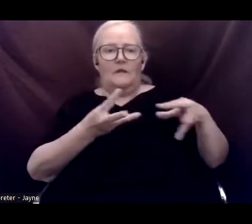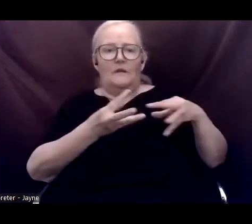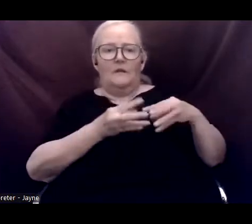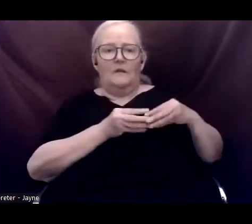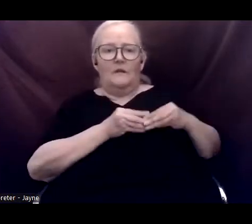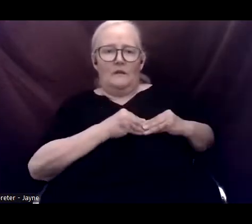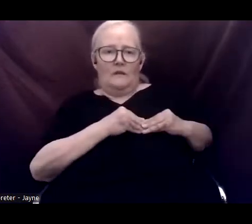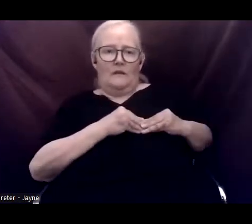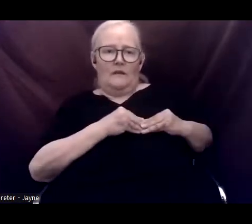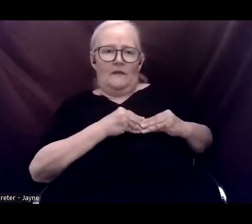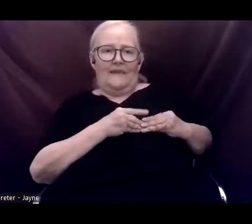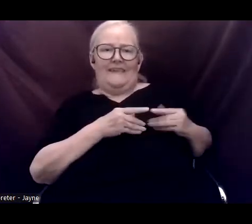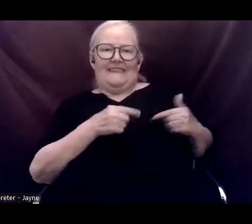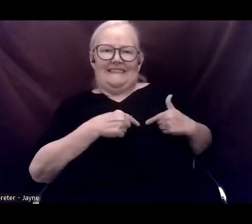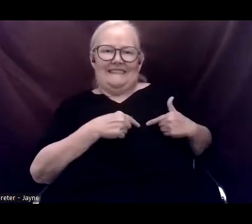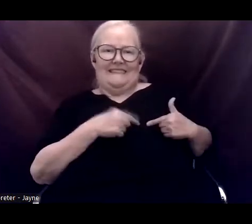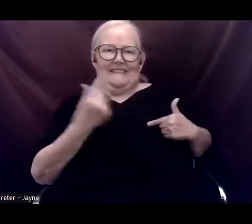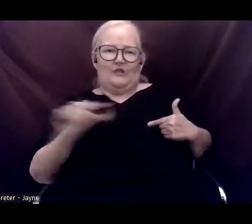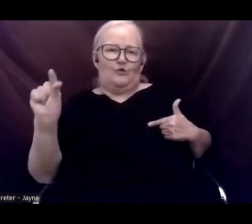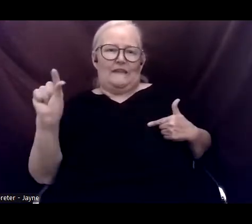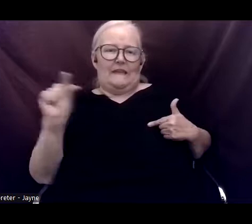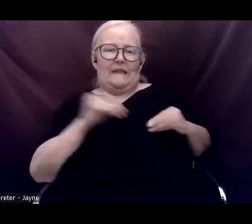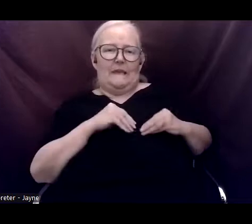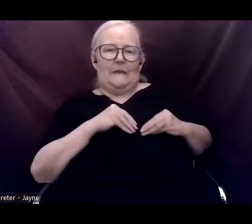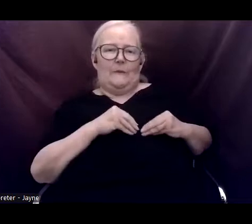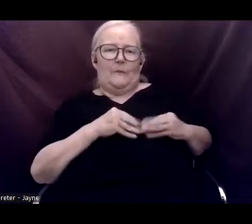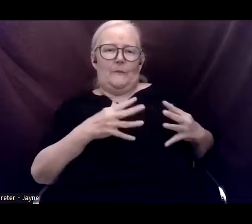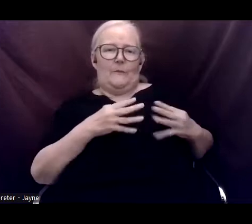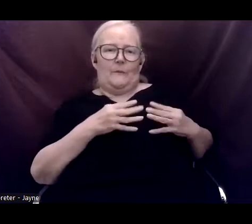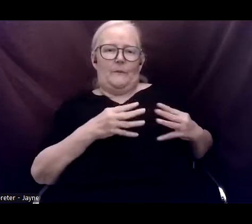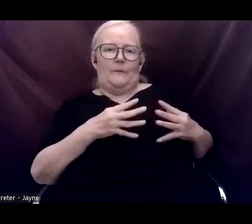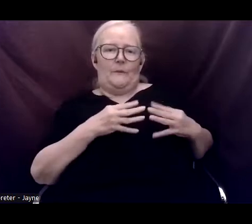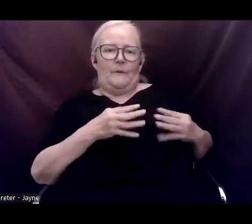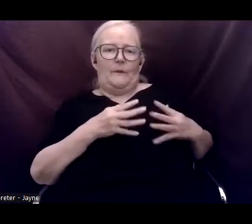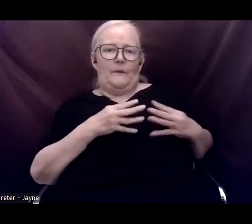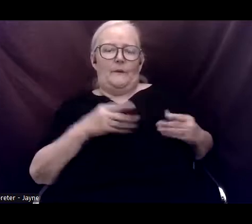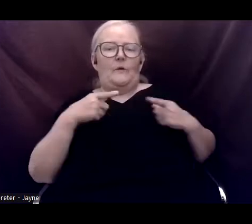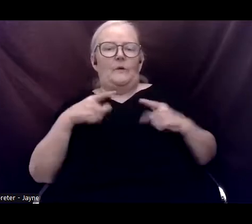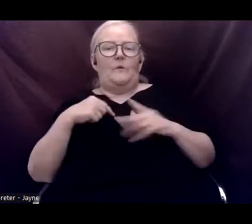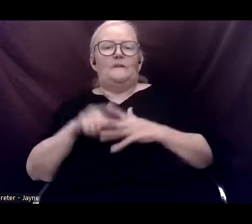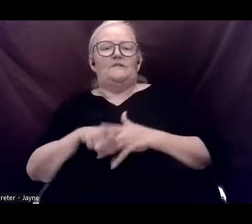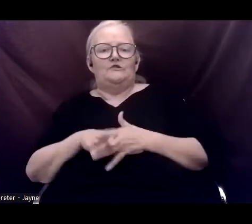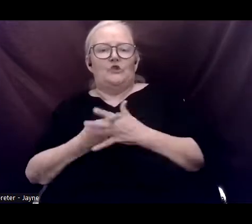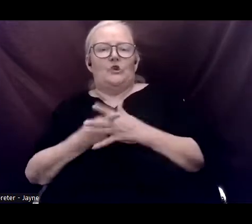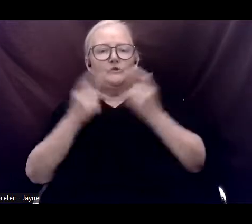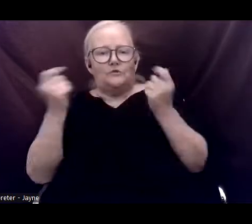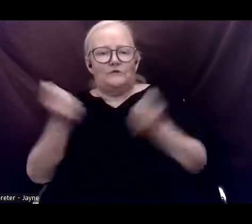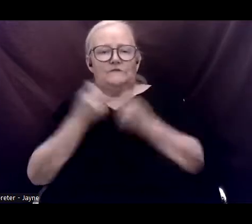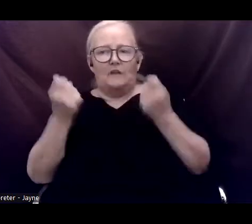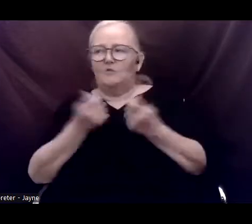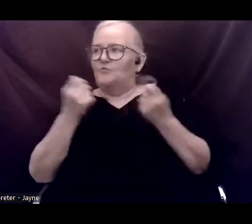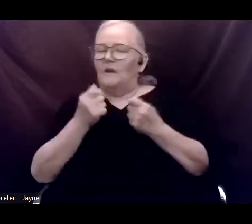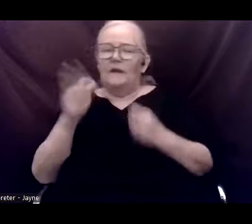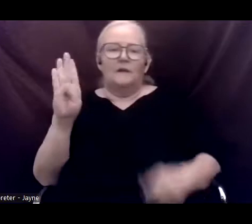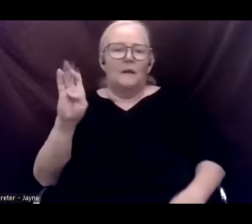and glow there as we begin our ritual in celebration of the beauty of